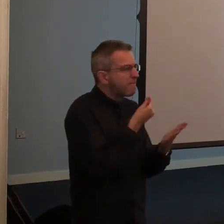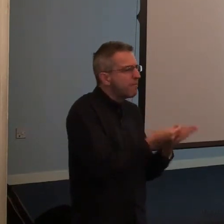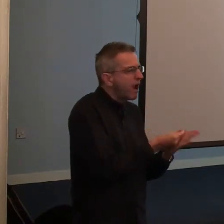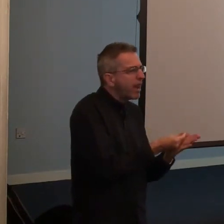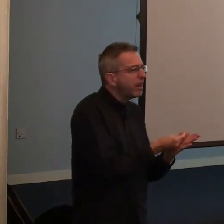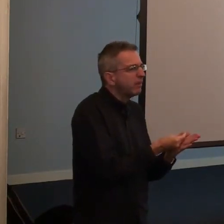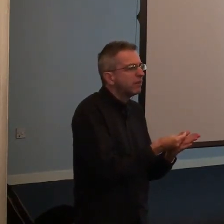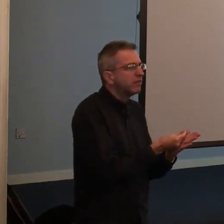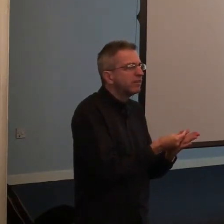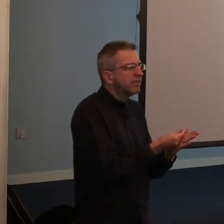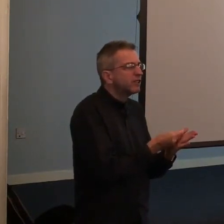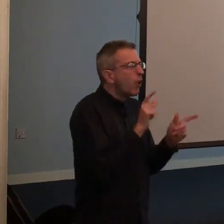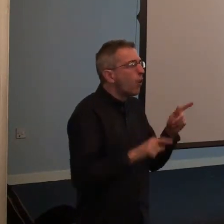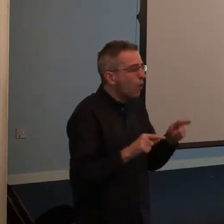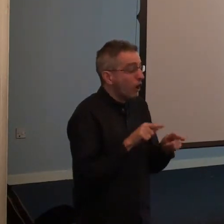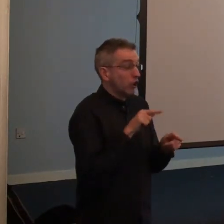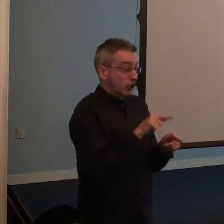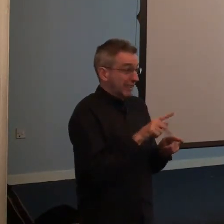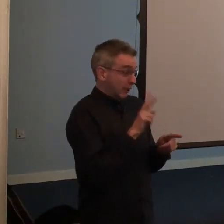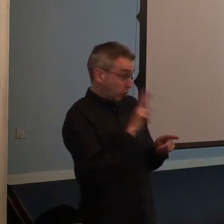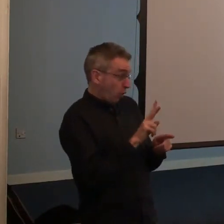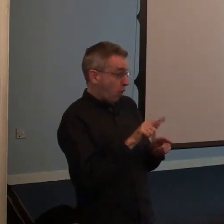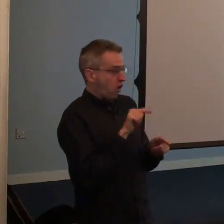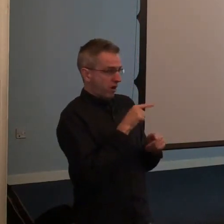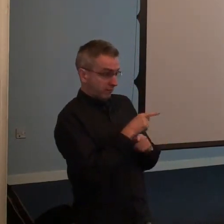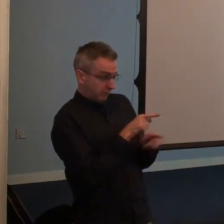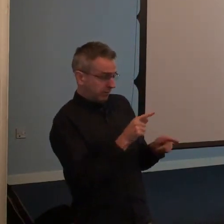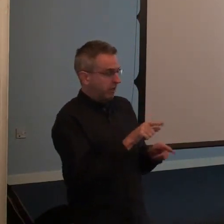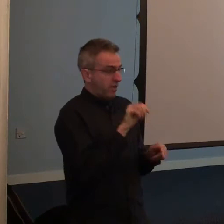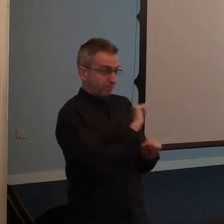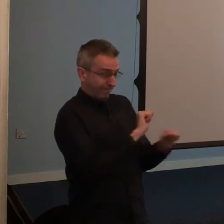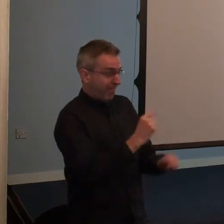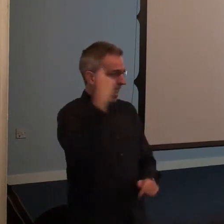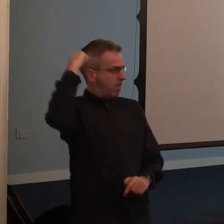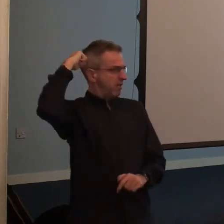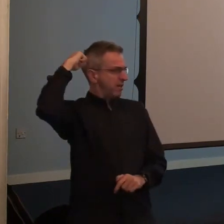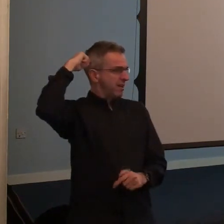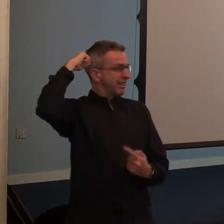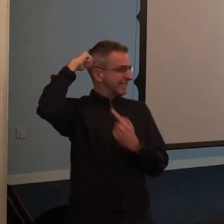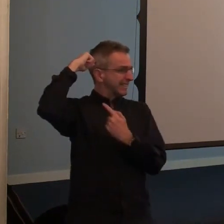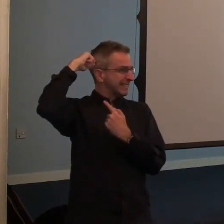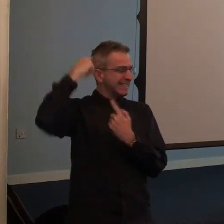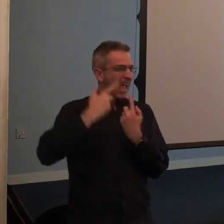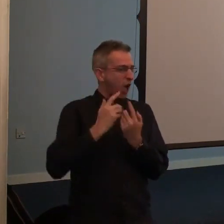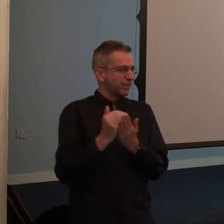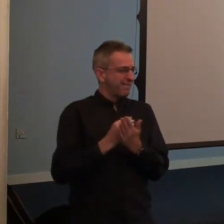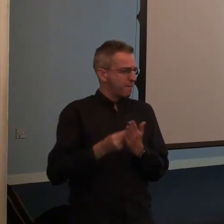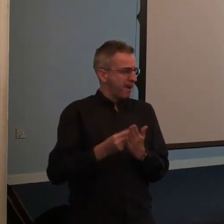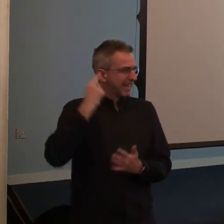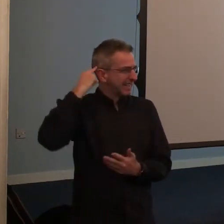crisis, and society was principally concerned about how we can save money. And so the interviewers saw that a lot of the students